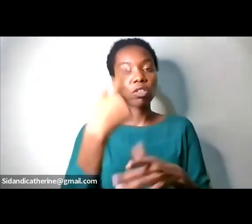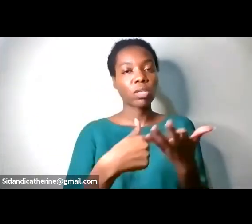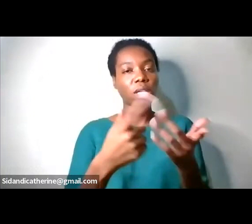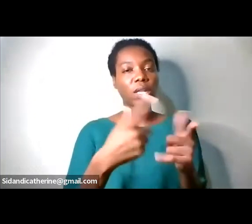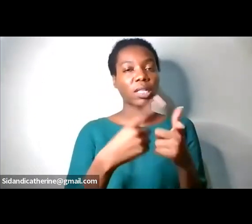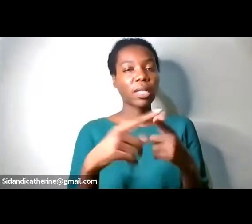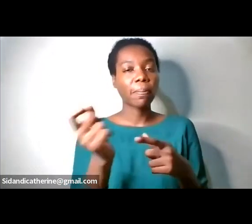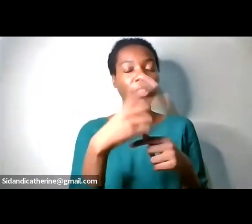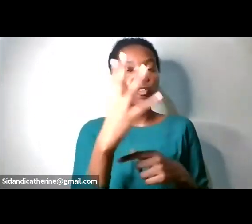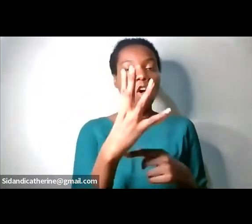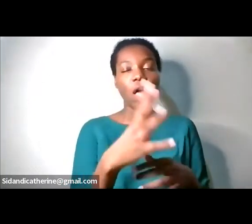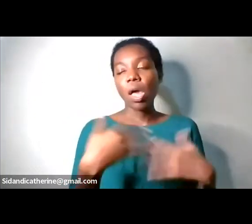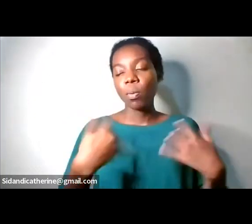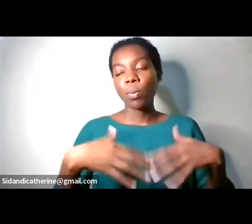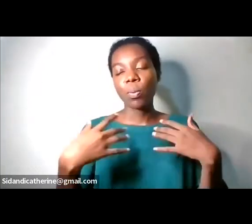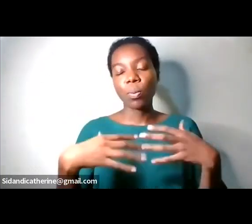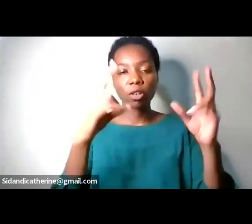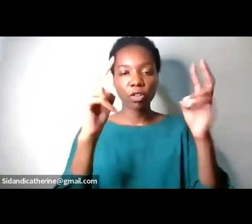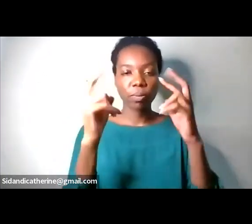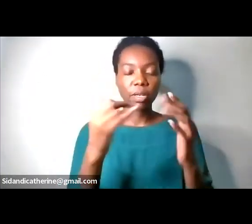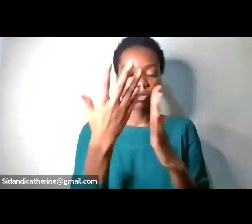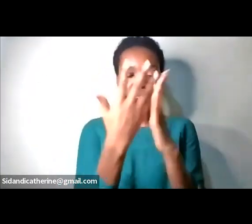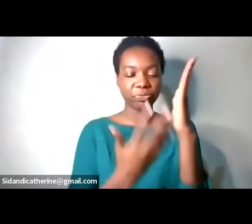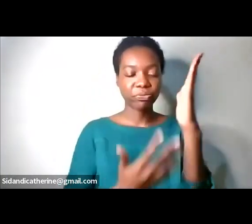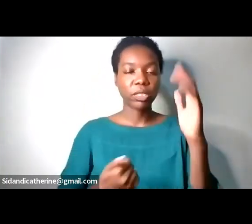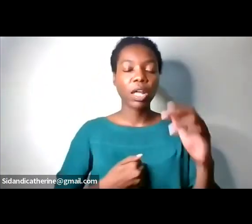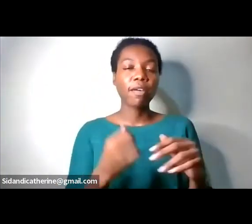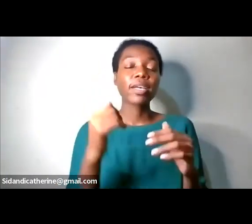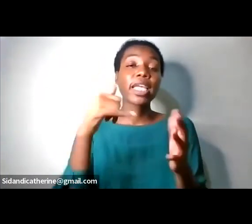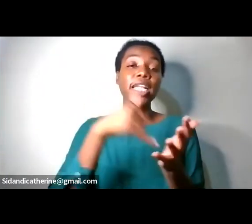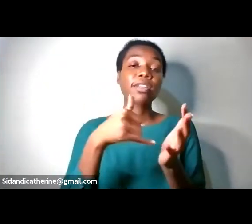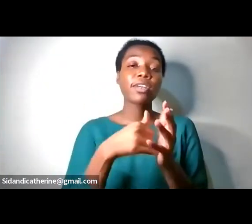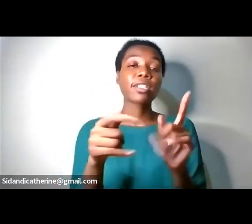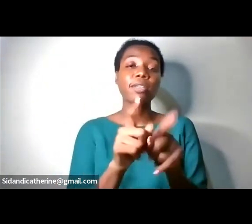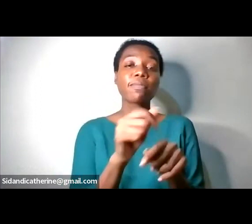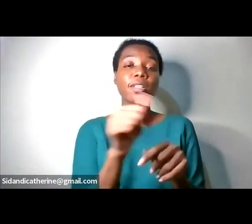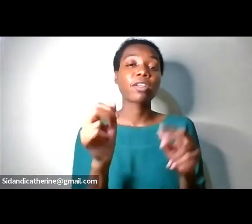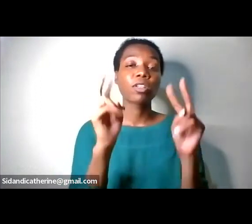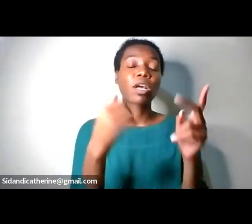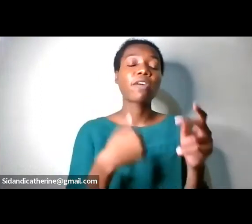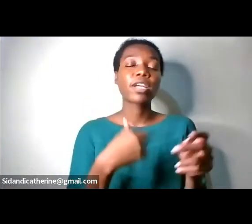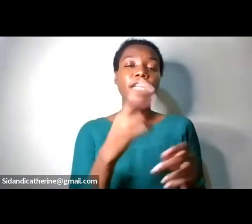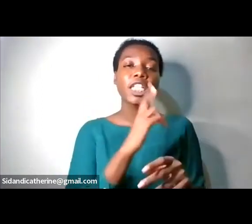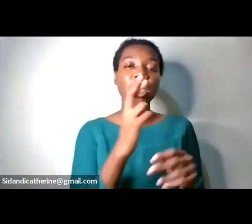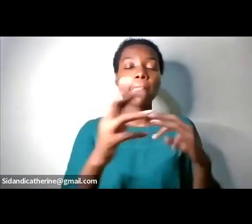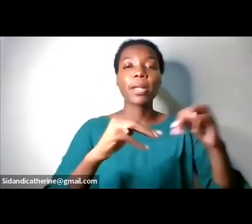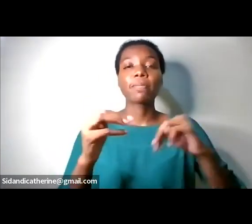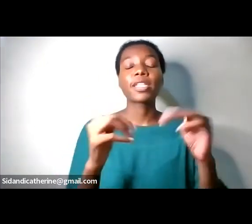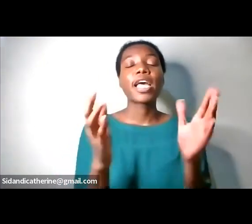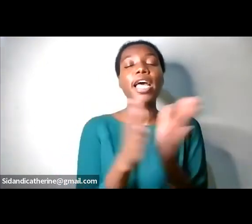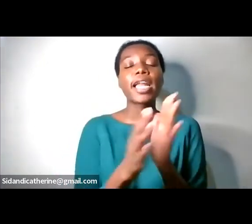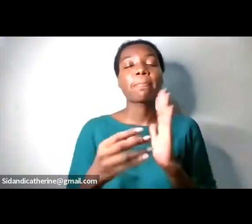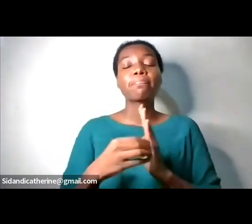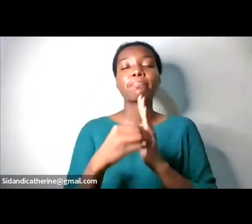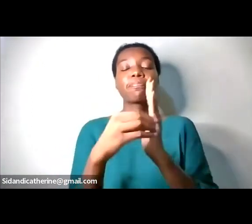some awesome topics lined up for you, including a sales topic. We also have risk management and governance. We have quite